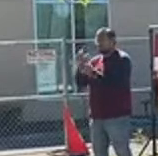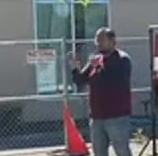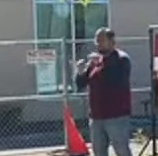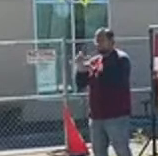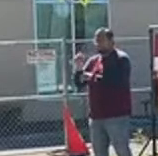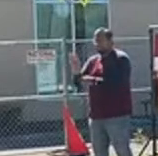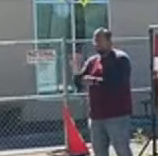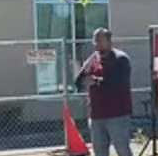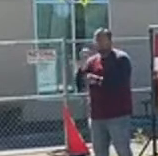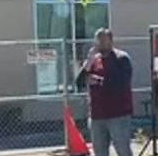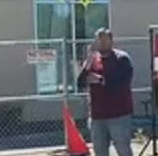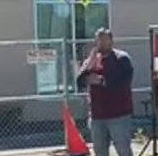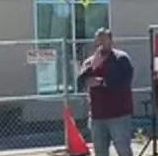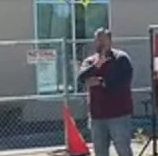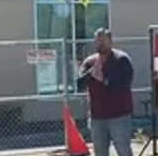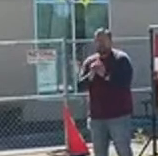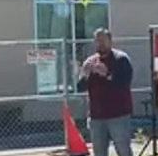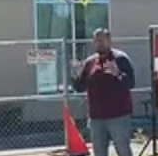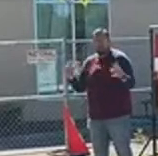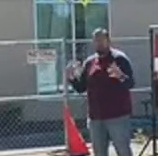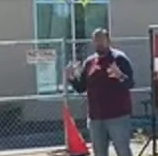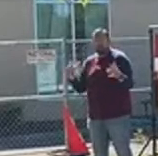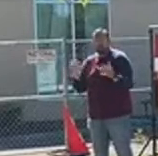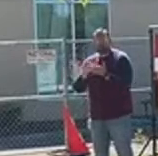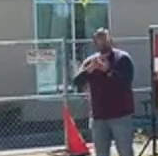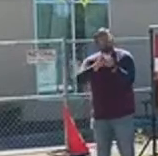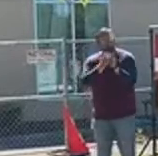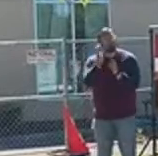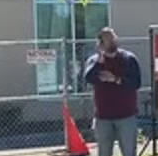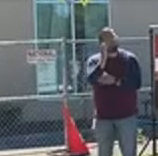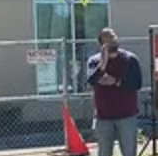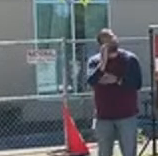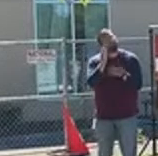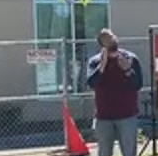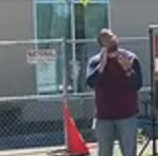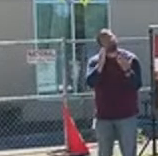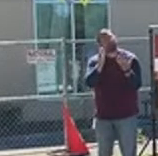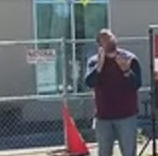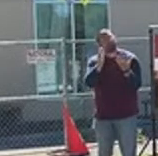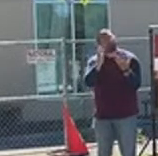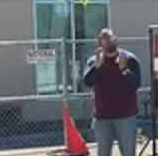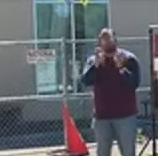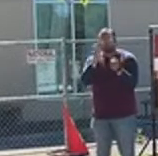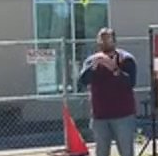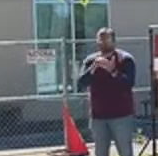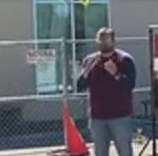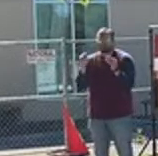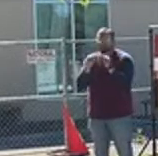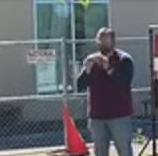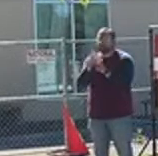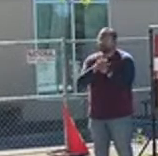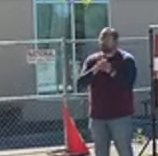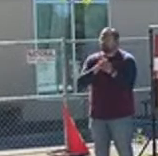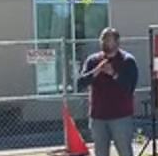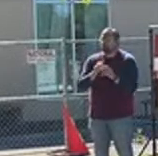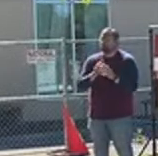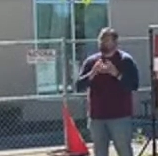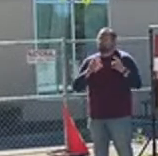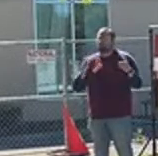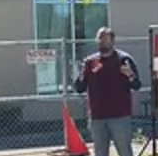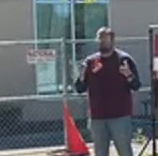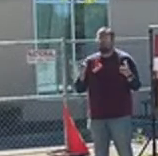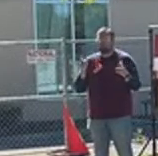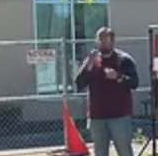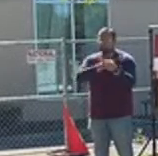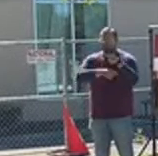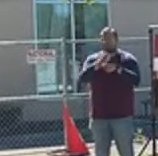cafeteria expansion. These changes will give students more space to grow. It will be replacing